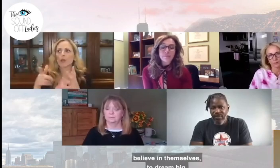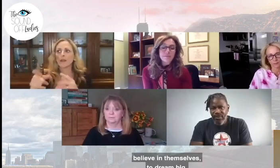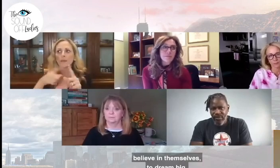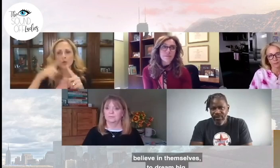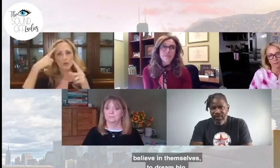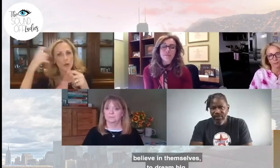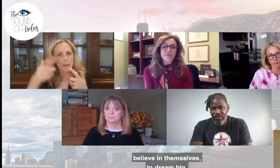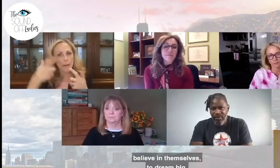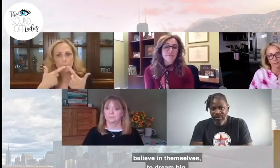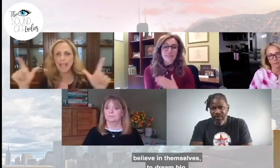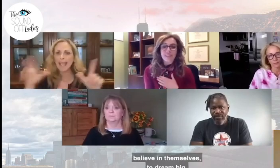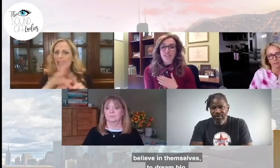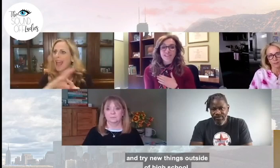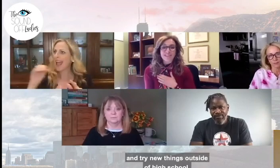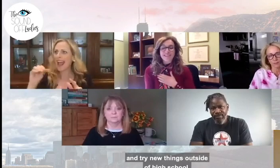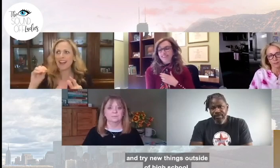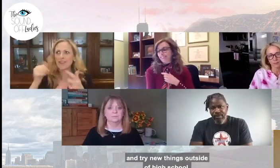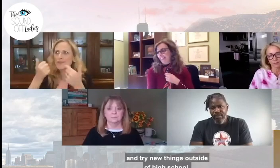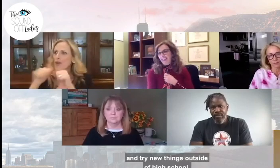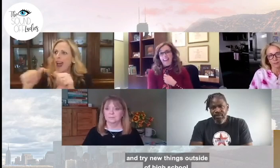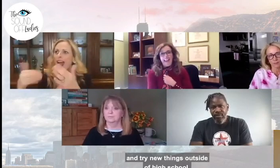and believe in themselves